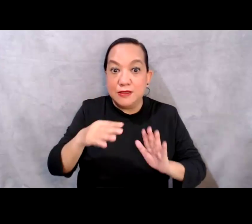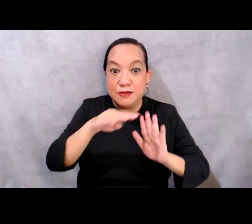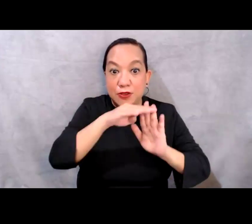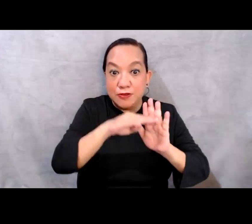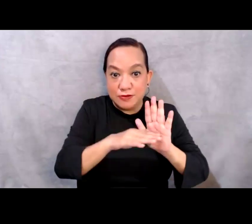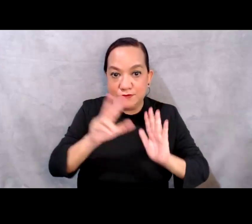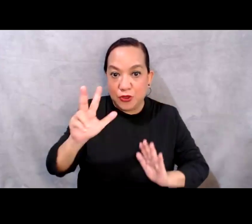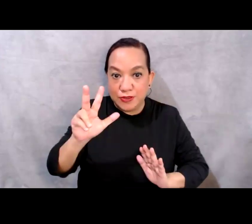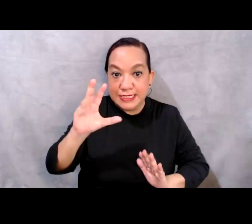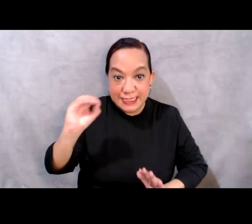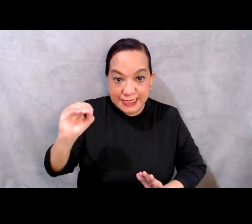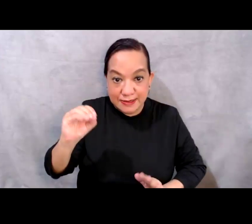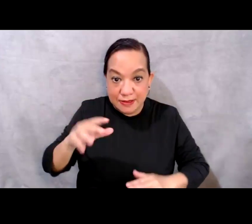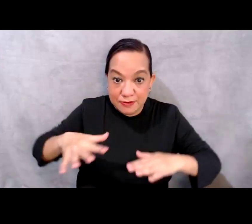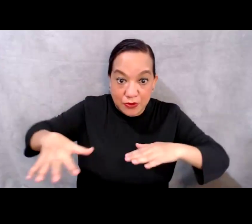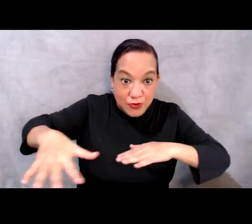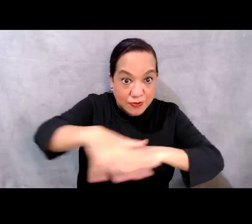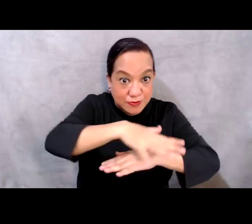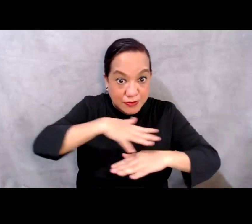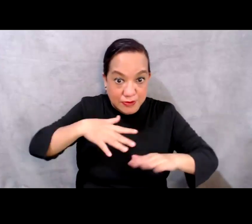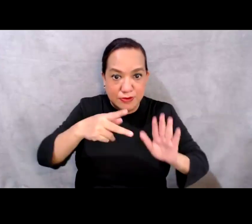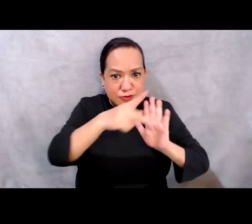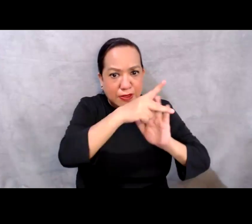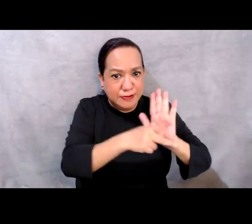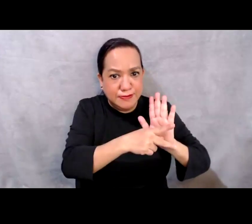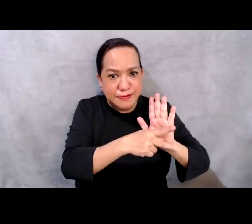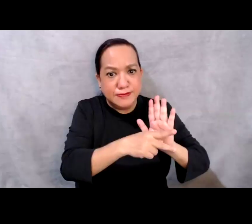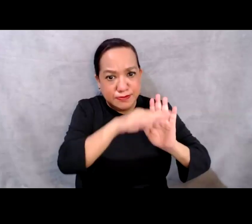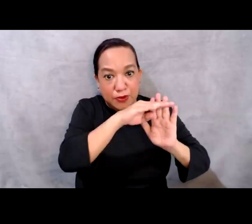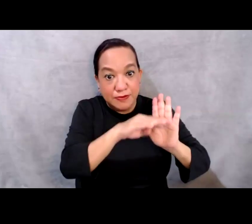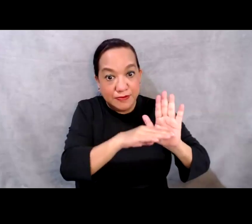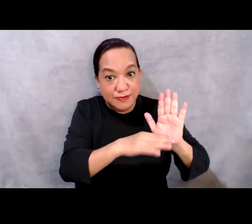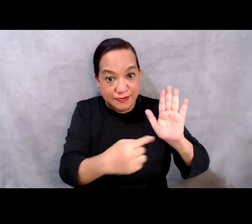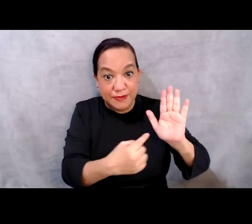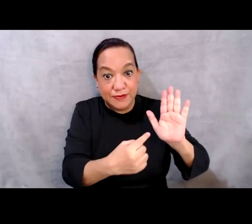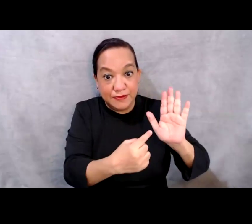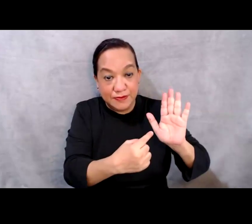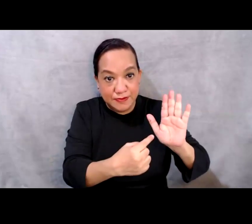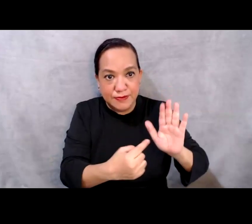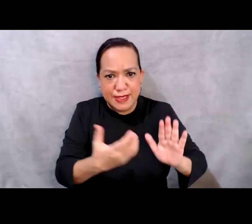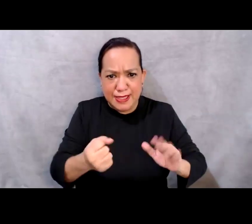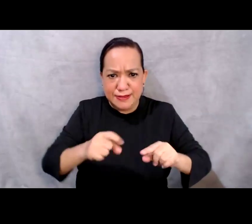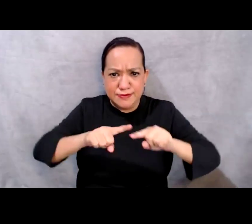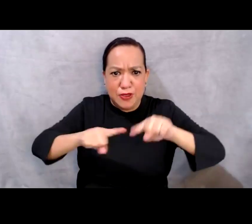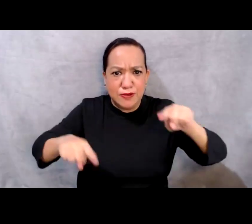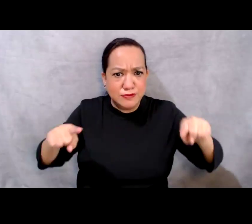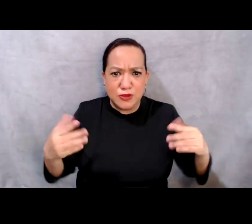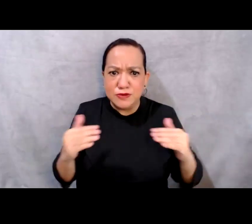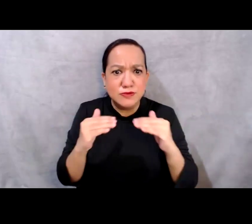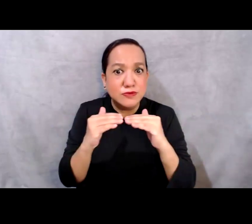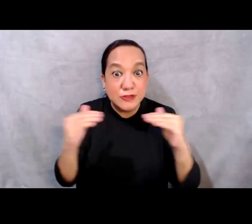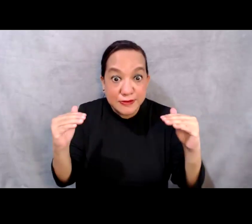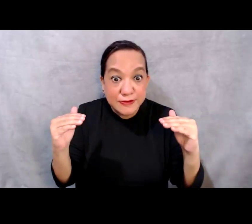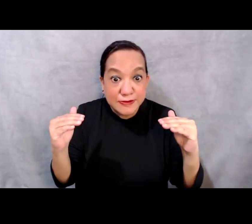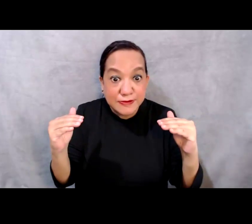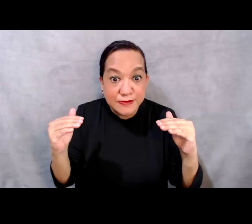social dimensions, and the energy policy. This pertains to the Visayas Powered Development Project